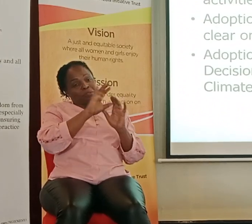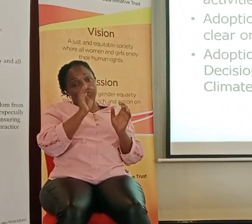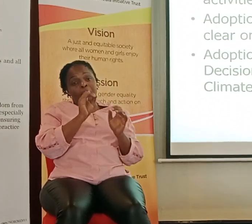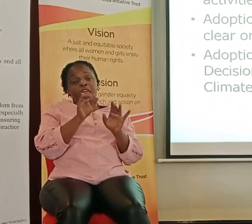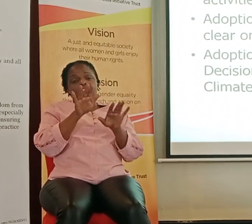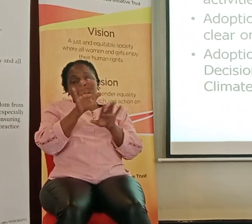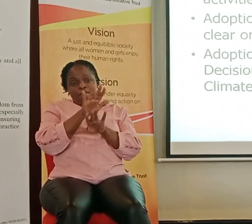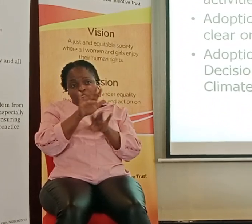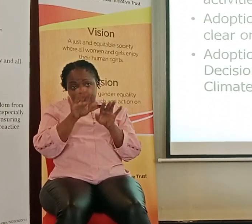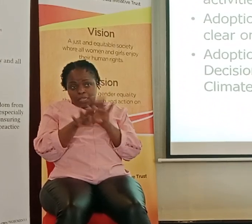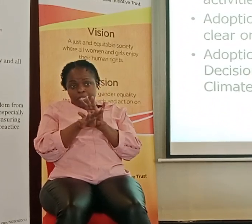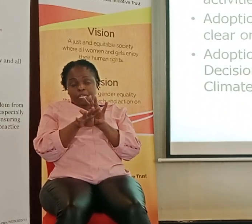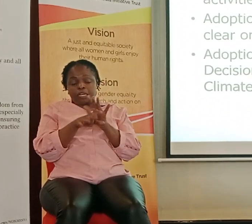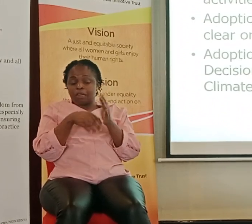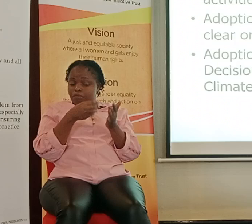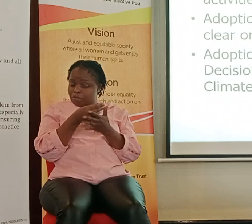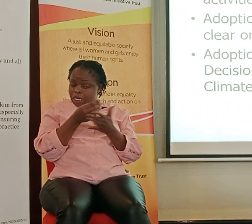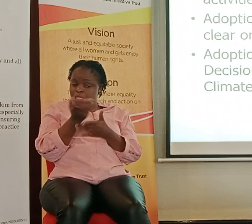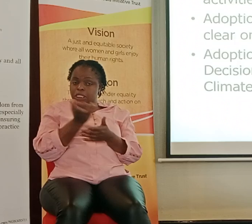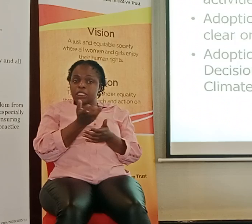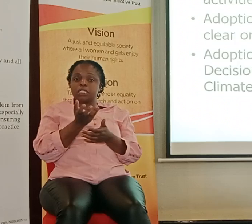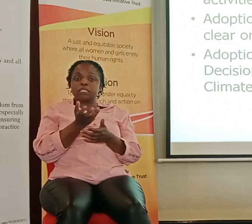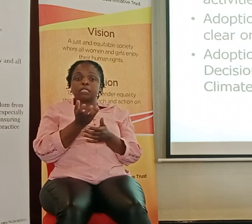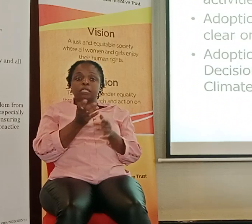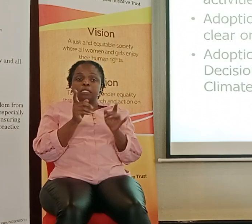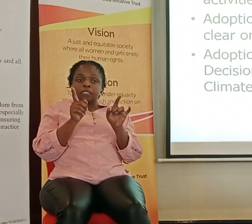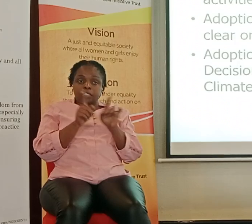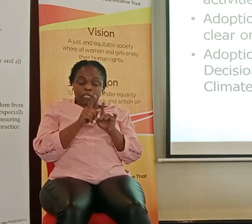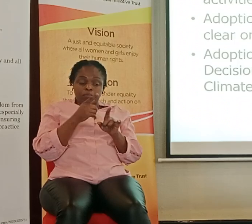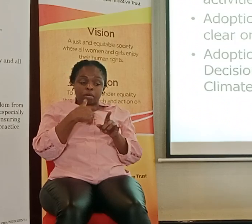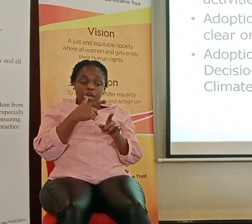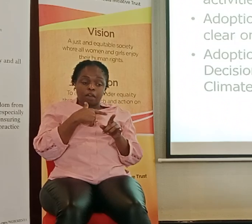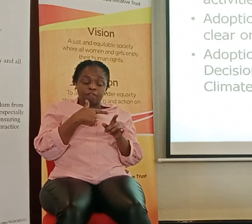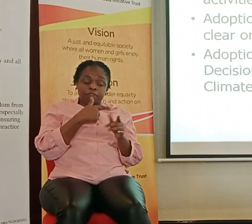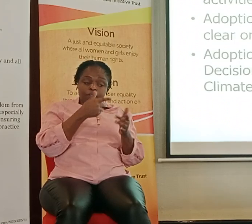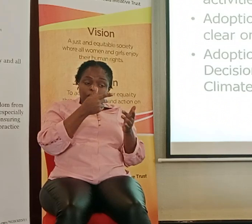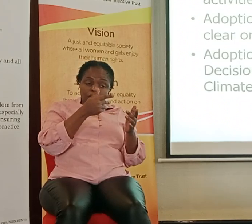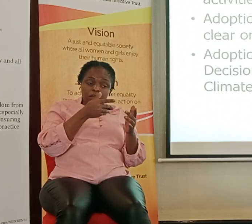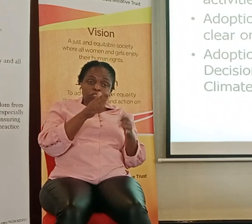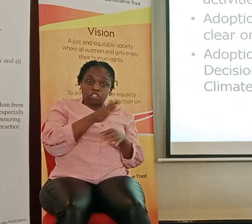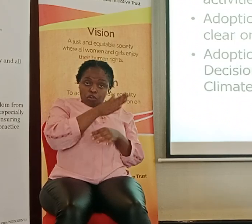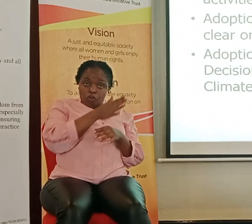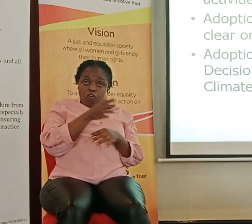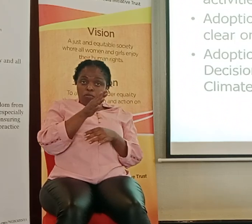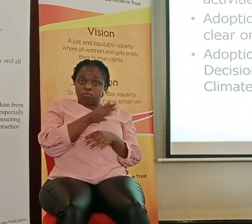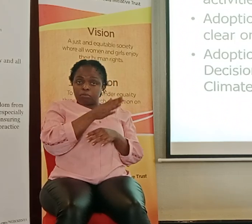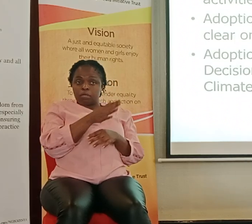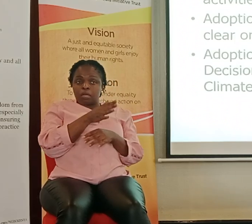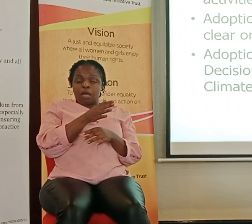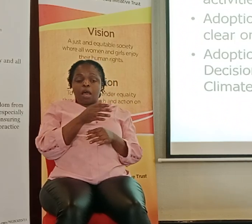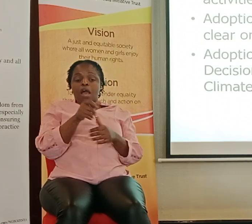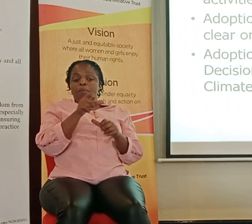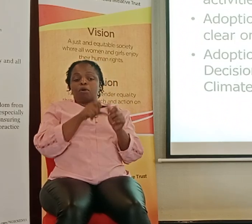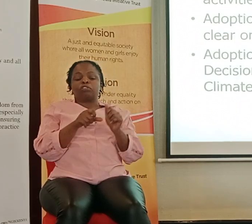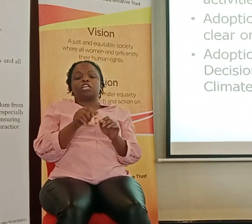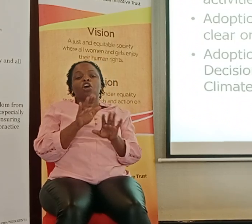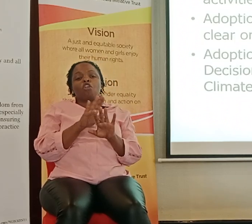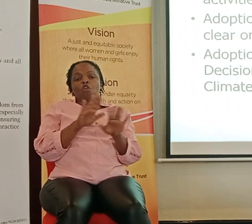Everything, yes. Mpaka kuna wimbo about no romance without